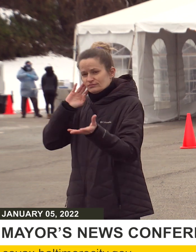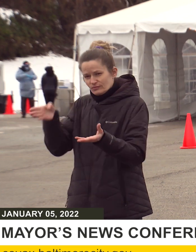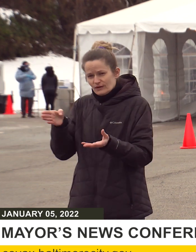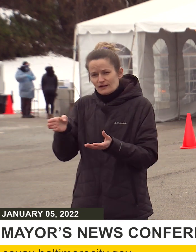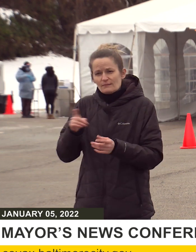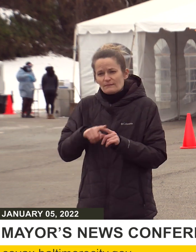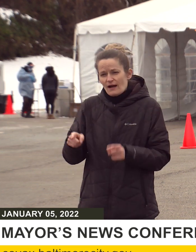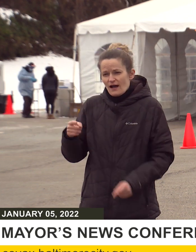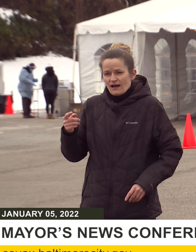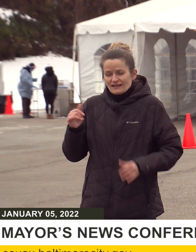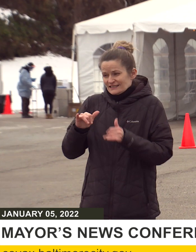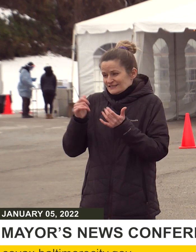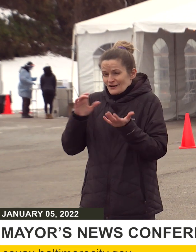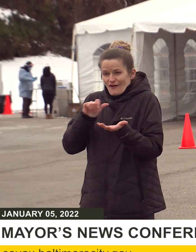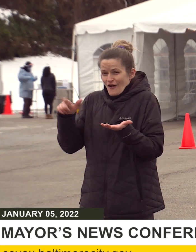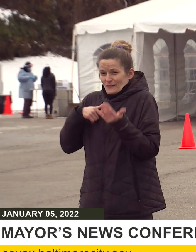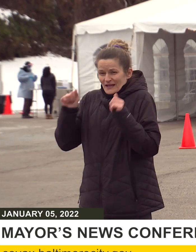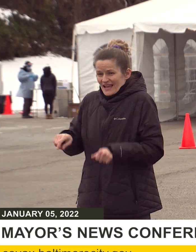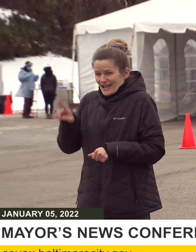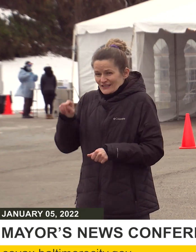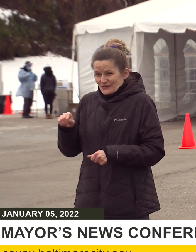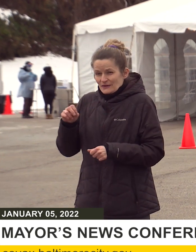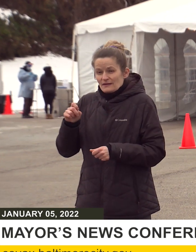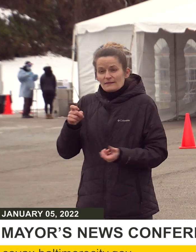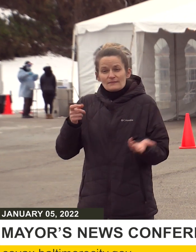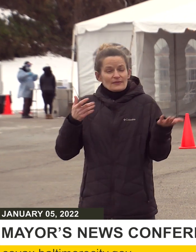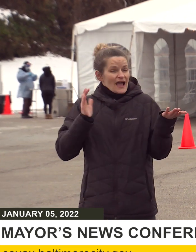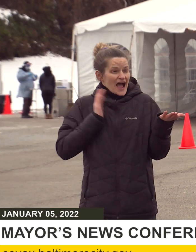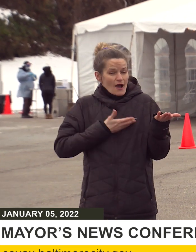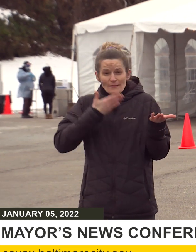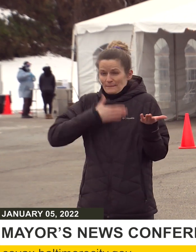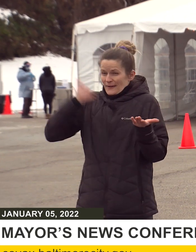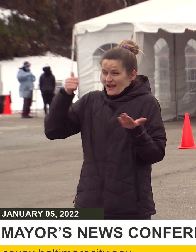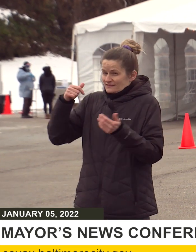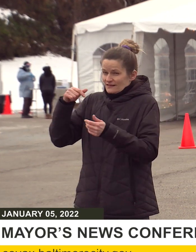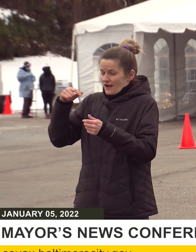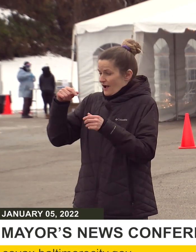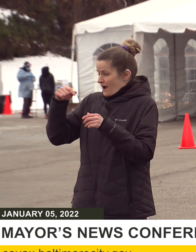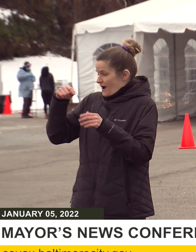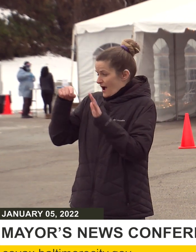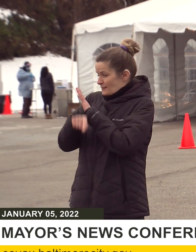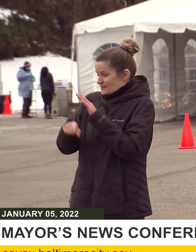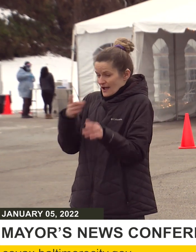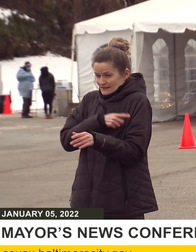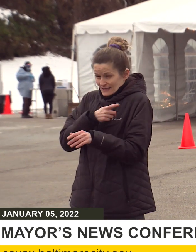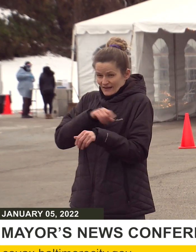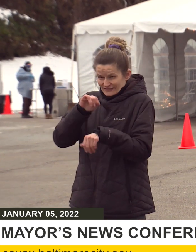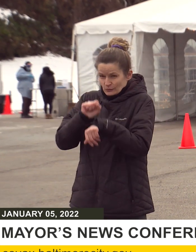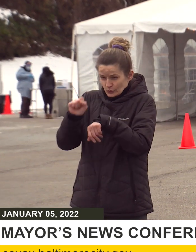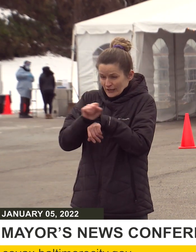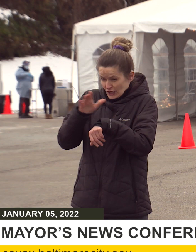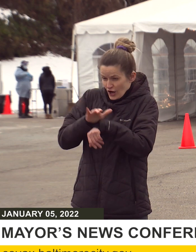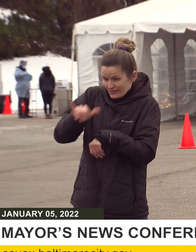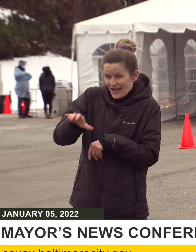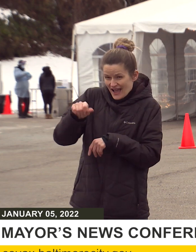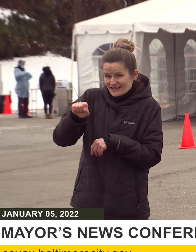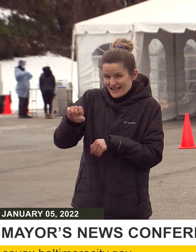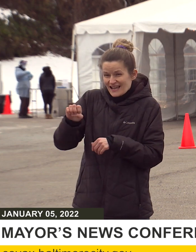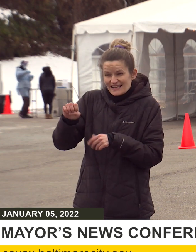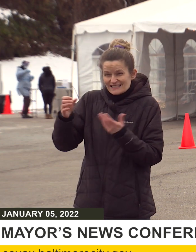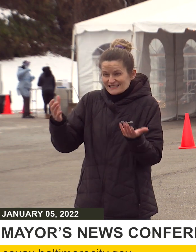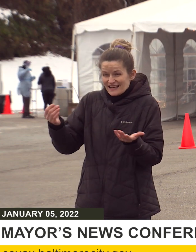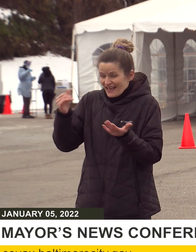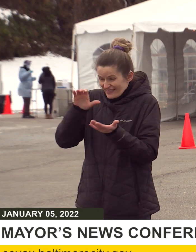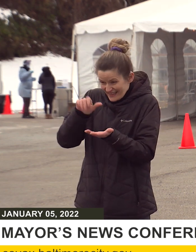we have the best homicide detectives in the country, and they will work this case and get every bit of information possible. And just